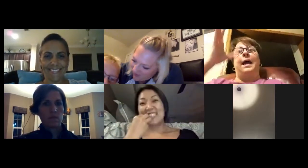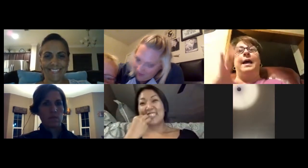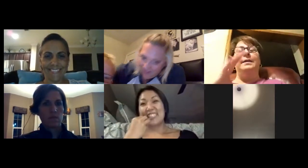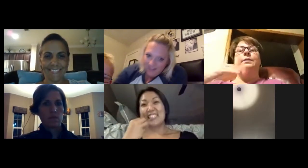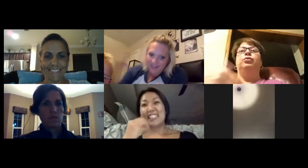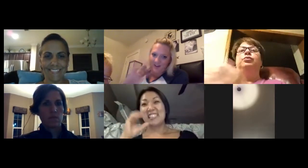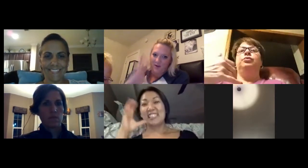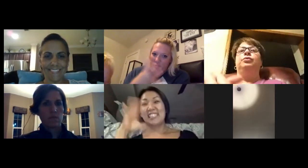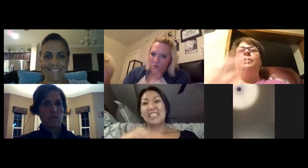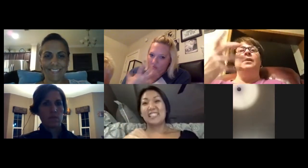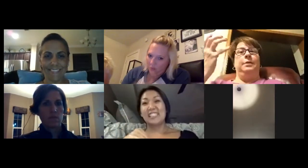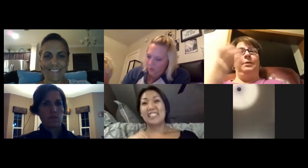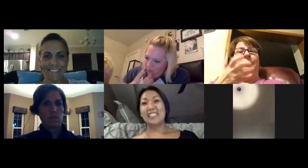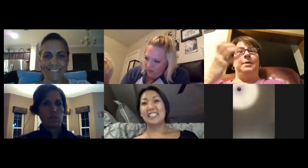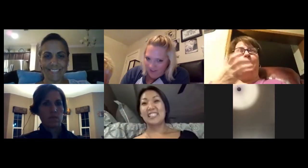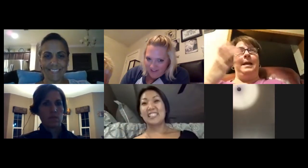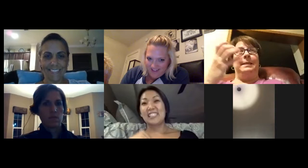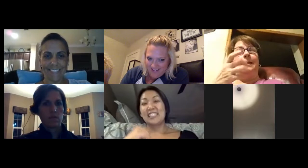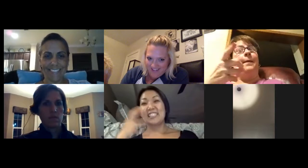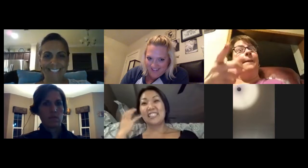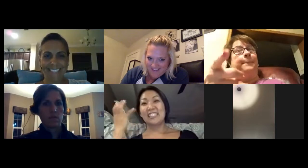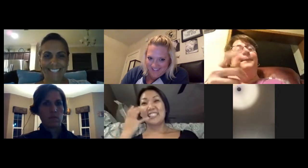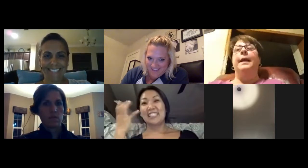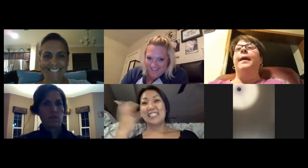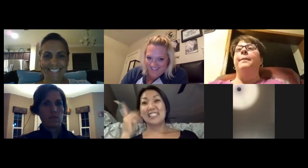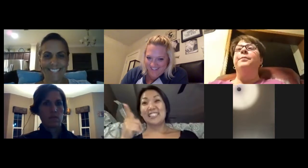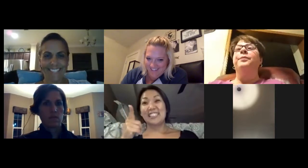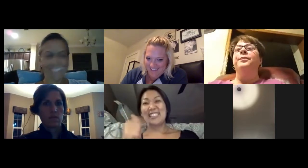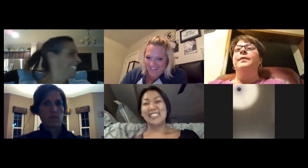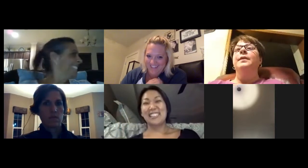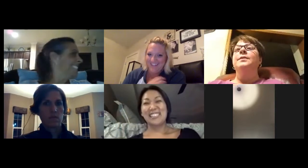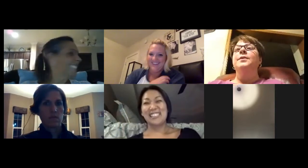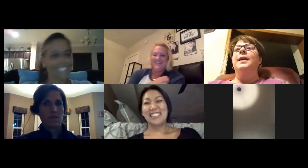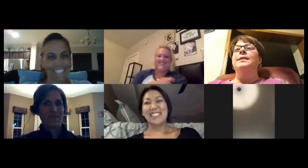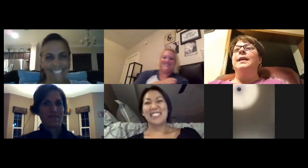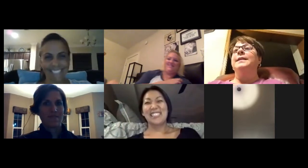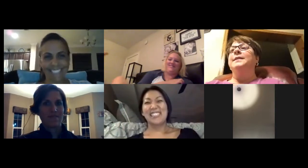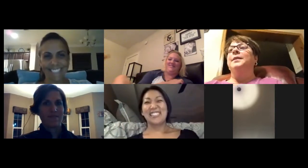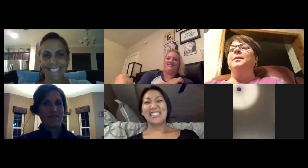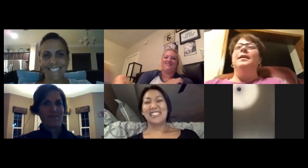guys, you are handsome. Yeah. So that's handsome.